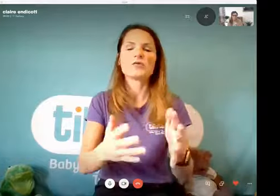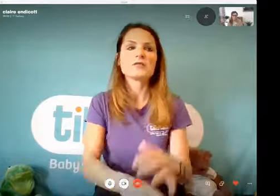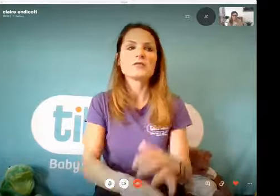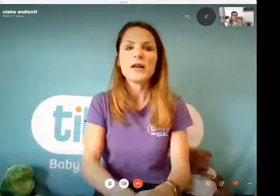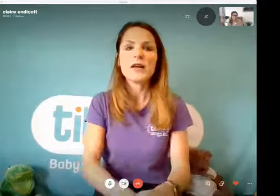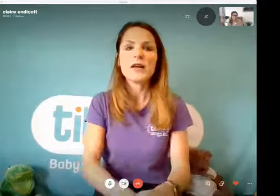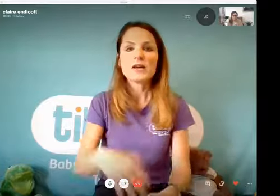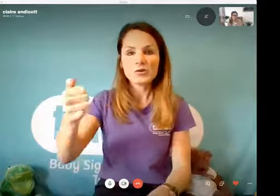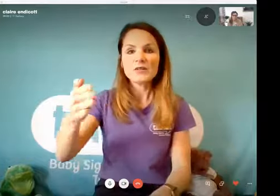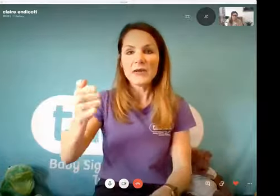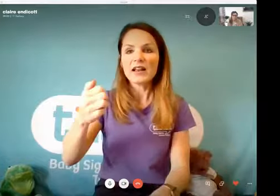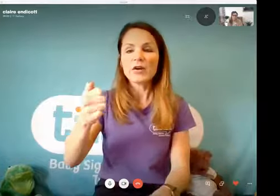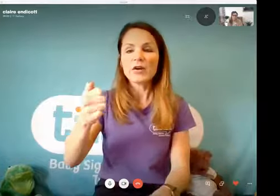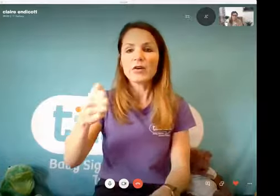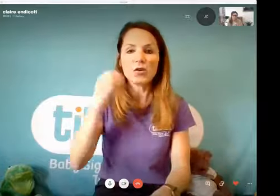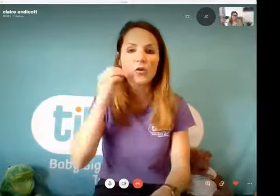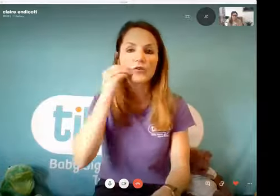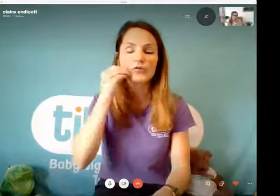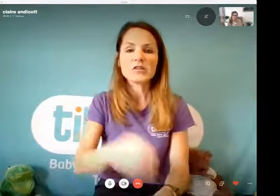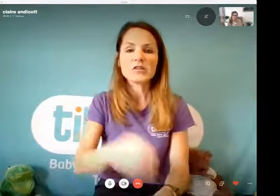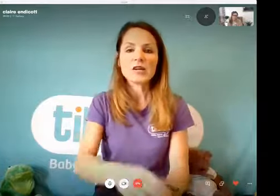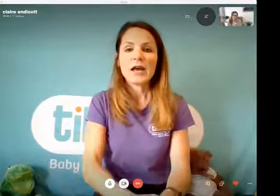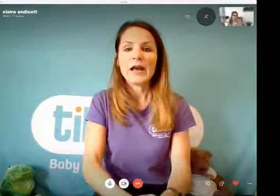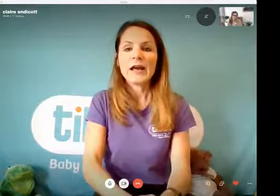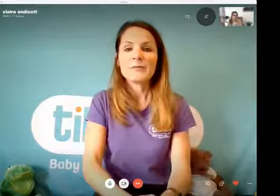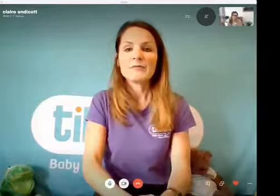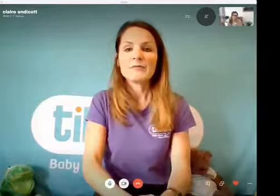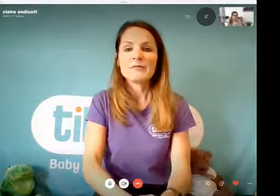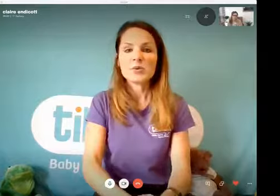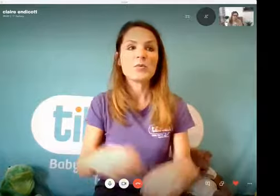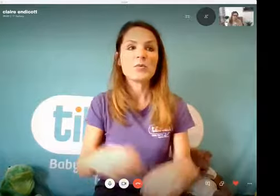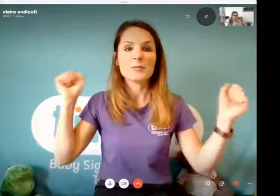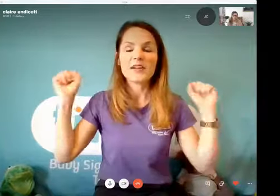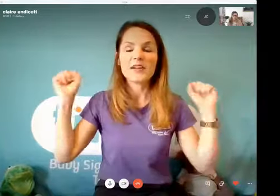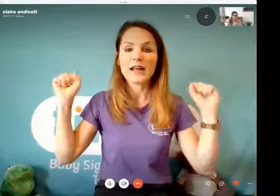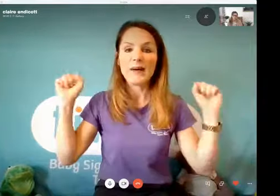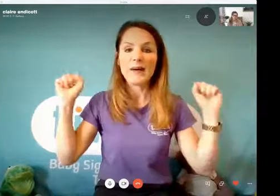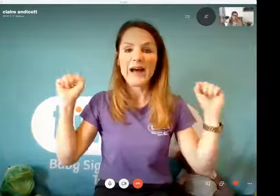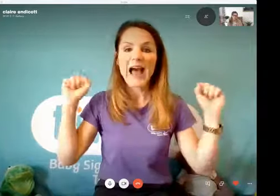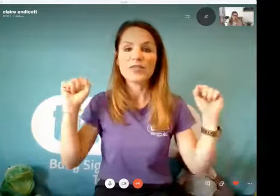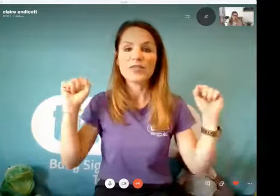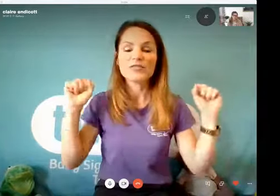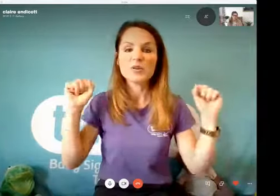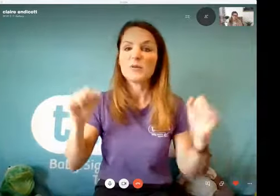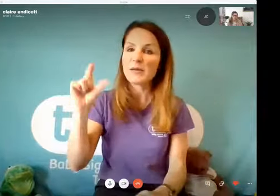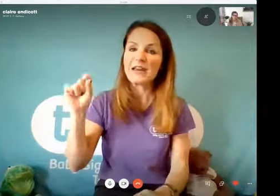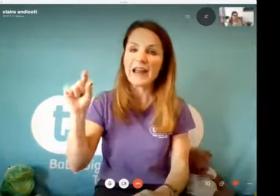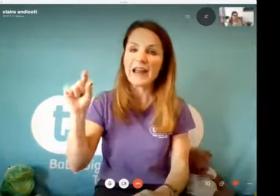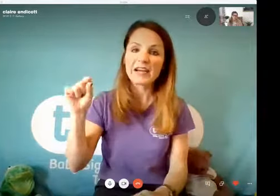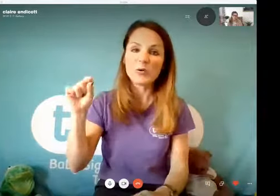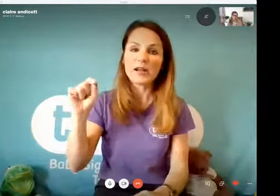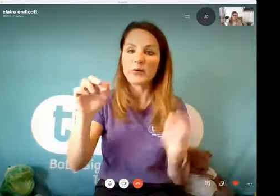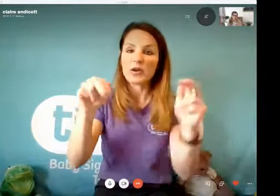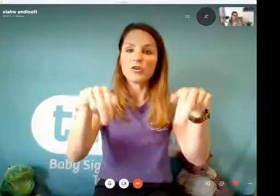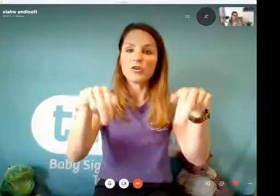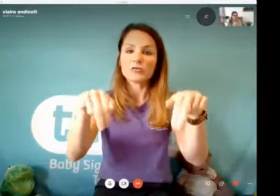do your milk or food, do it with something like a bath. Do it with maybe an animal like a bird or a dog or